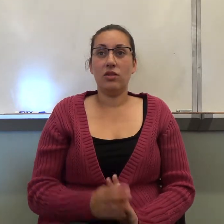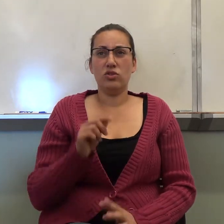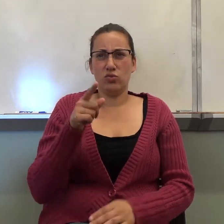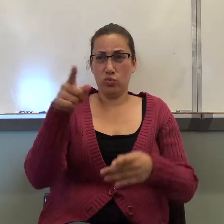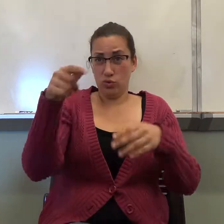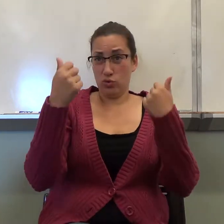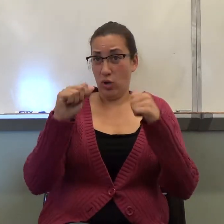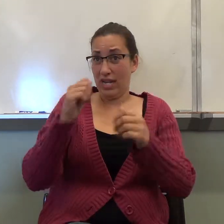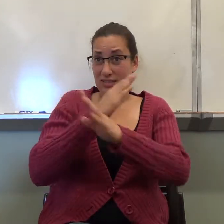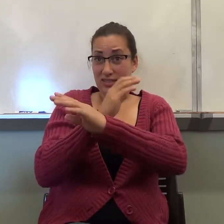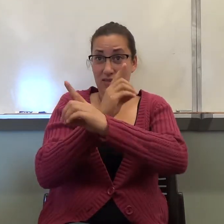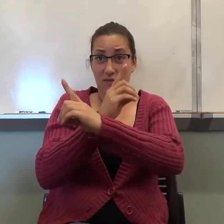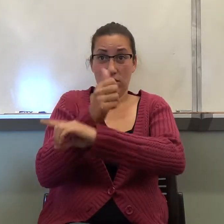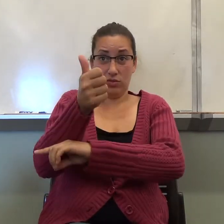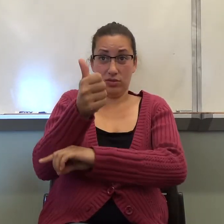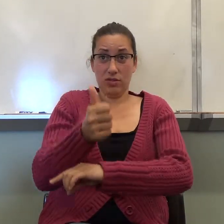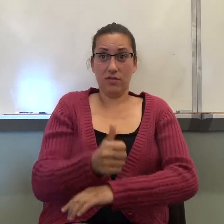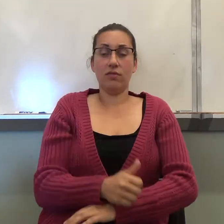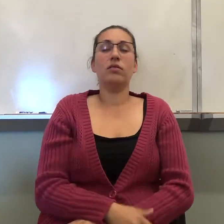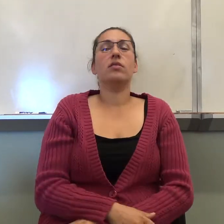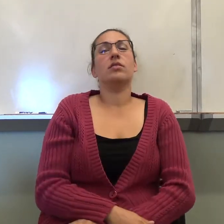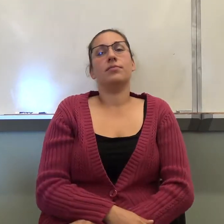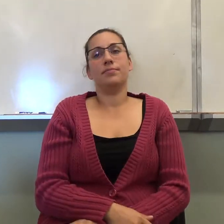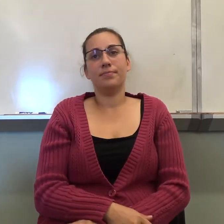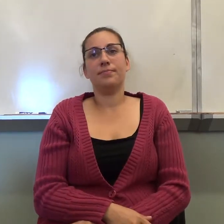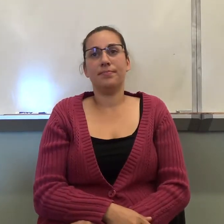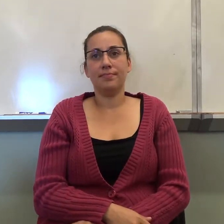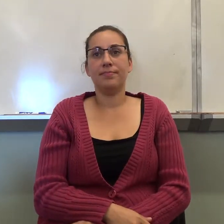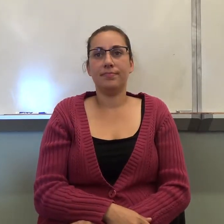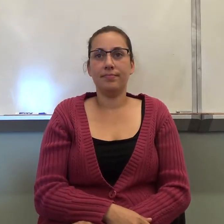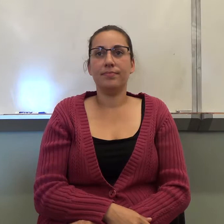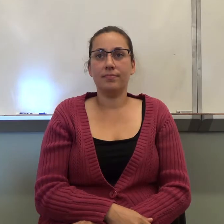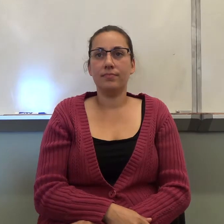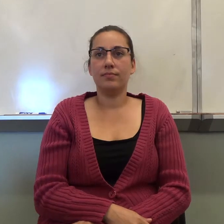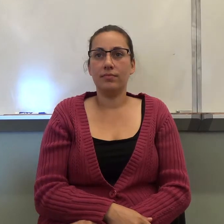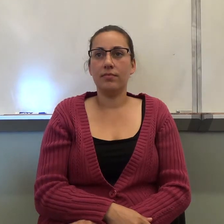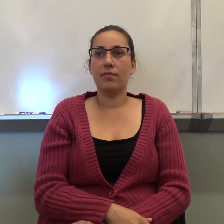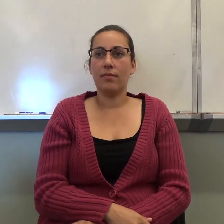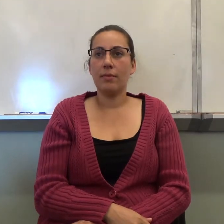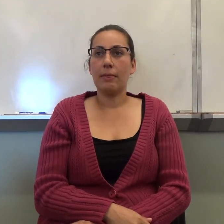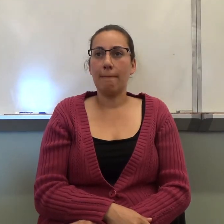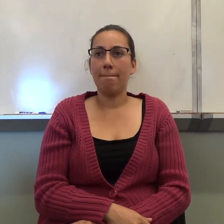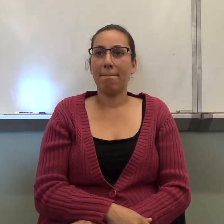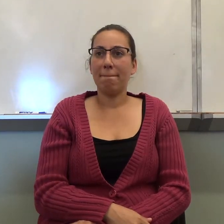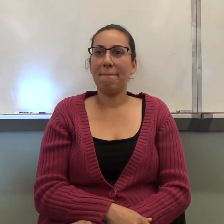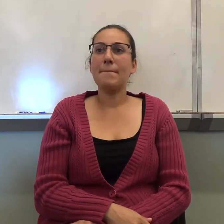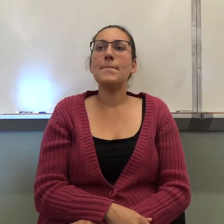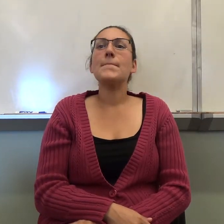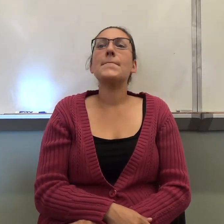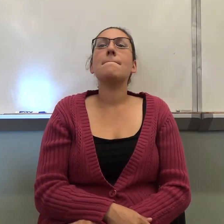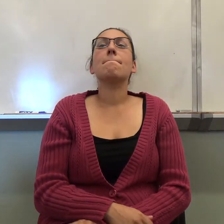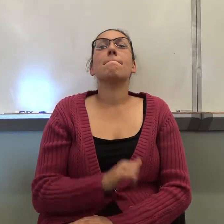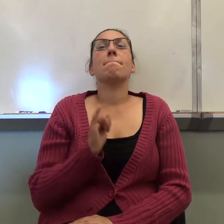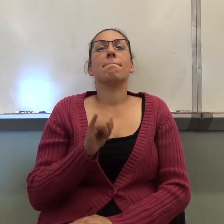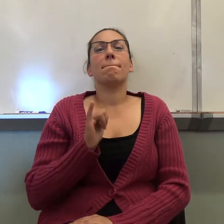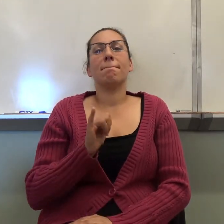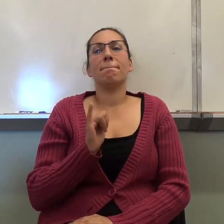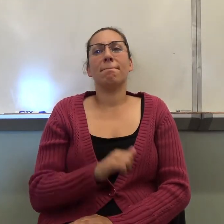those parentheses? Actually, nothing but addition. That's already all addition. There's no subtraction there. That